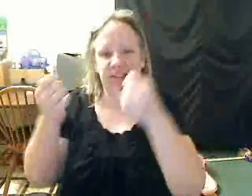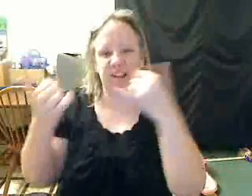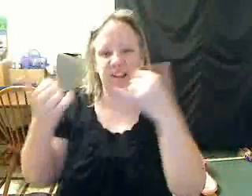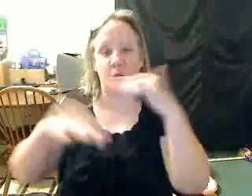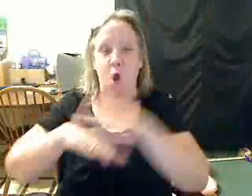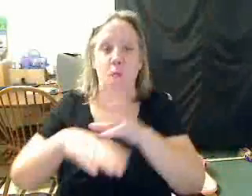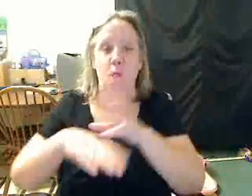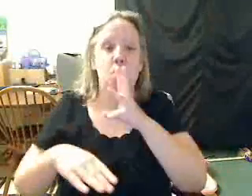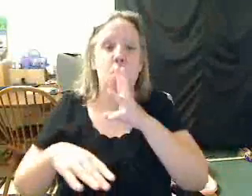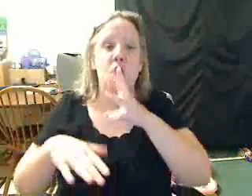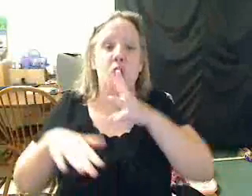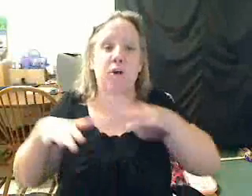Well,